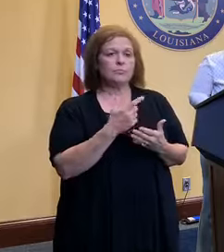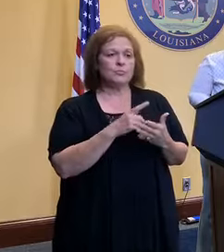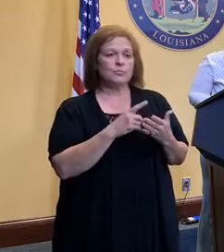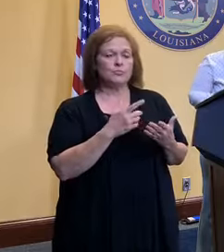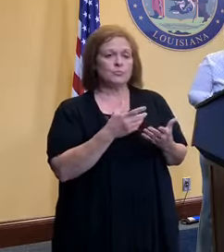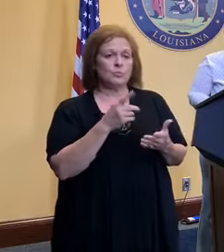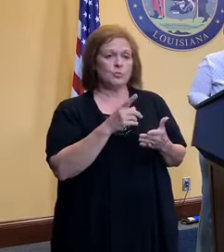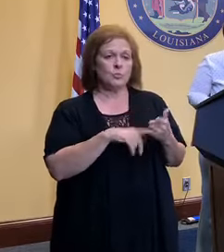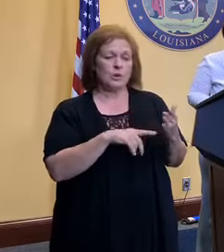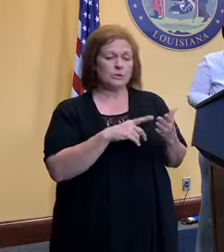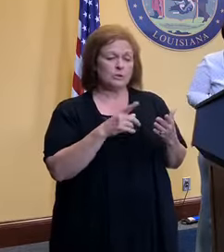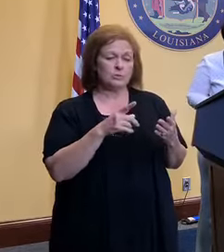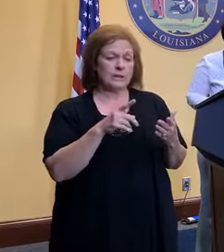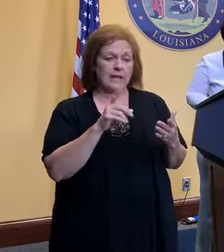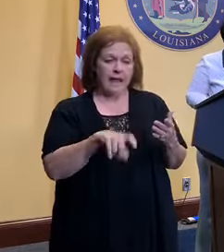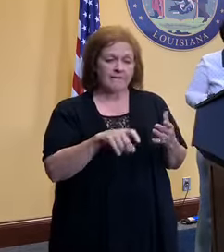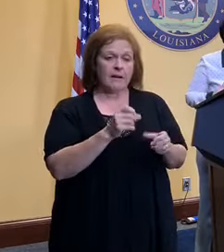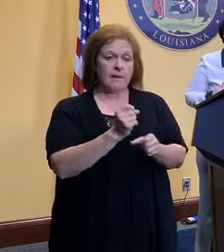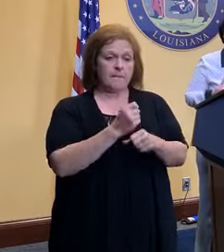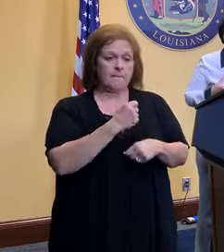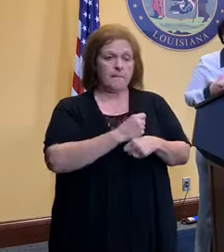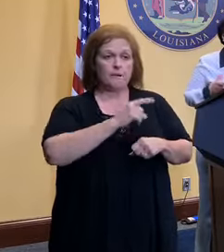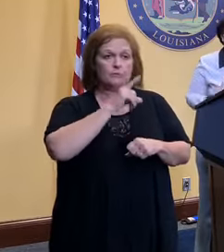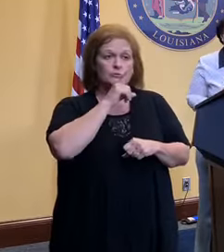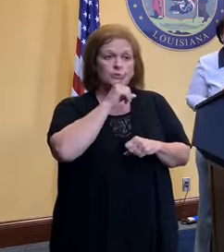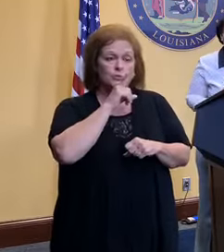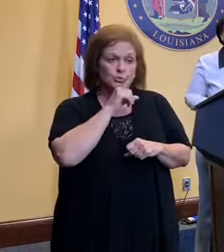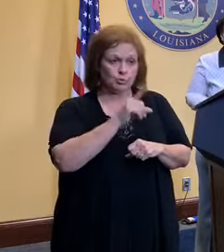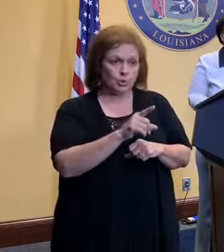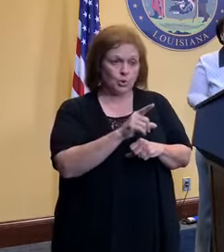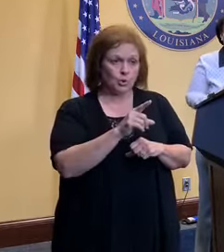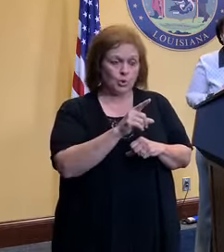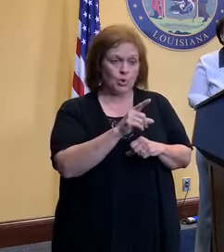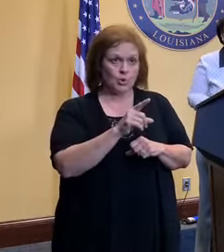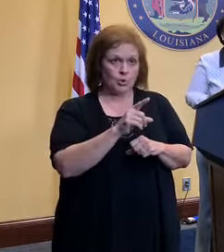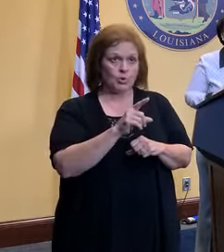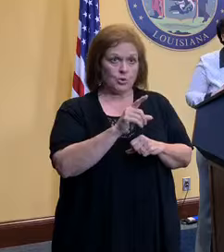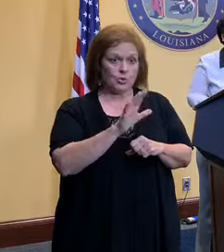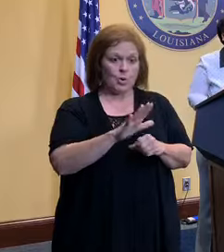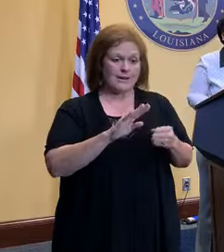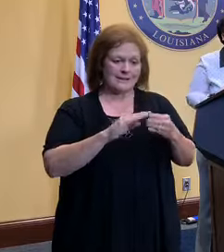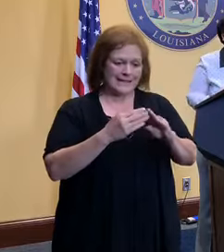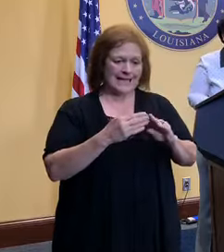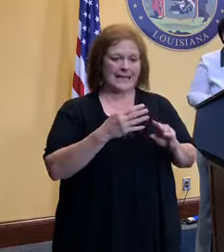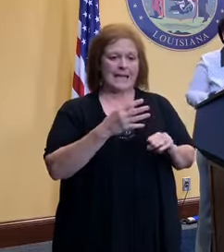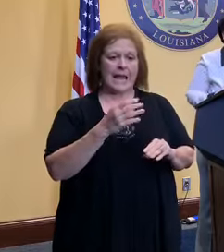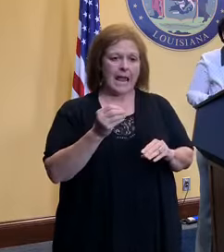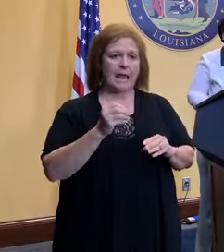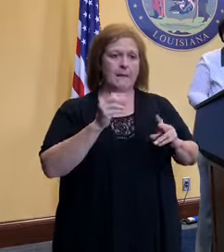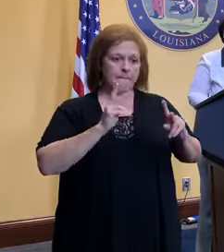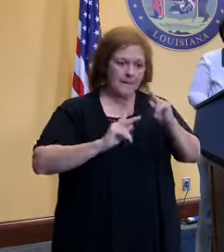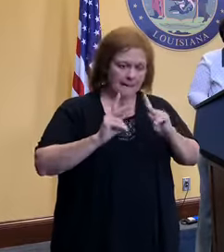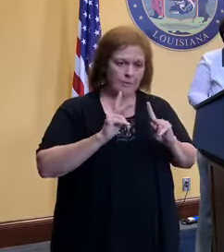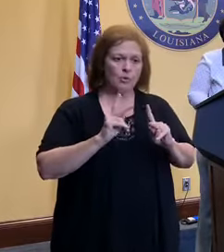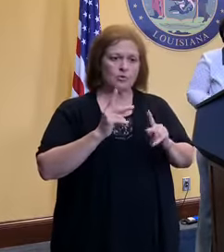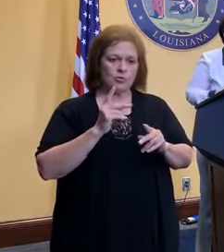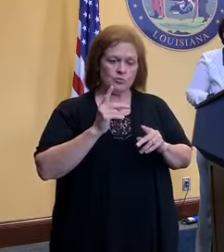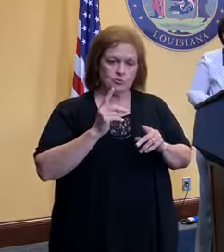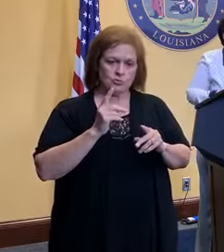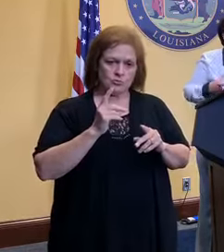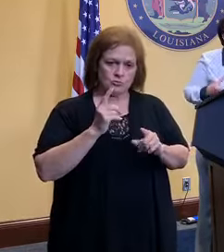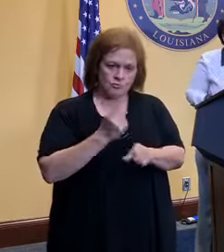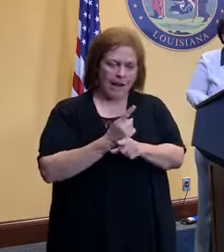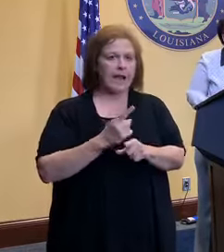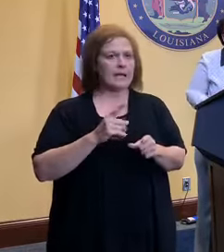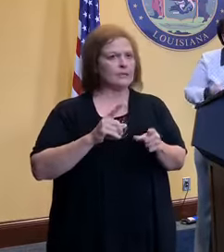you make sure that you're right, meaning your city and your people are right to take advantage